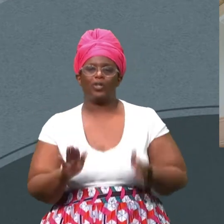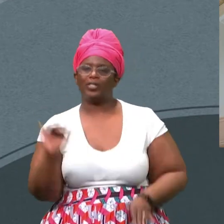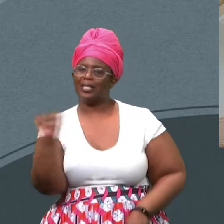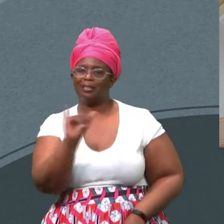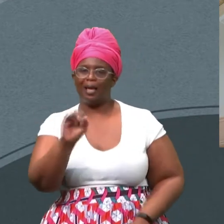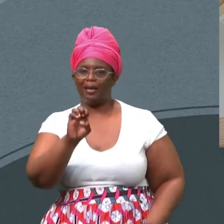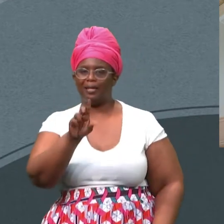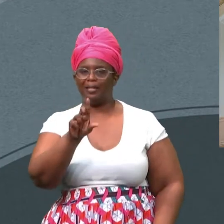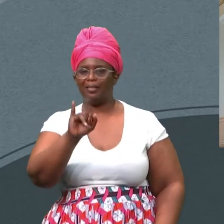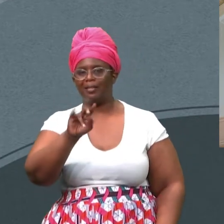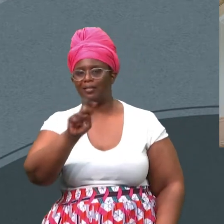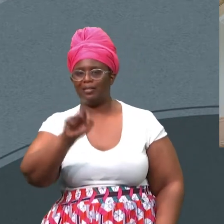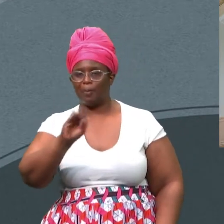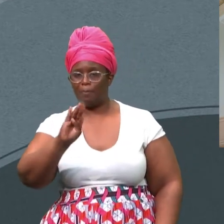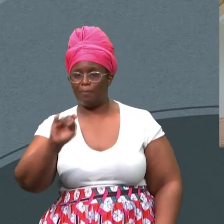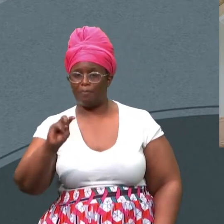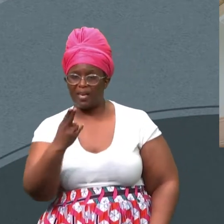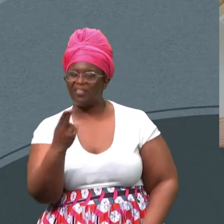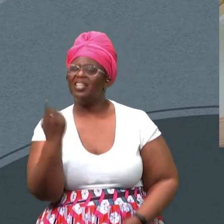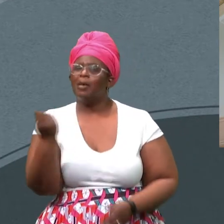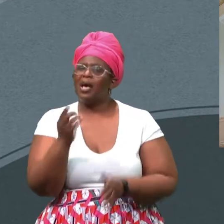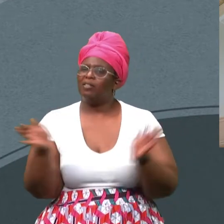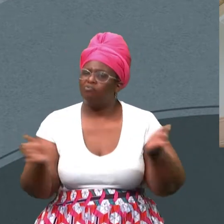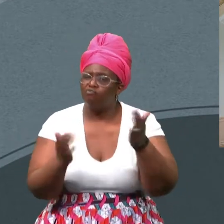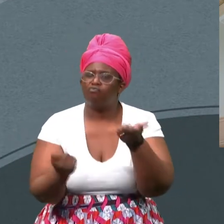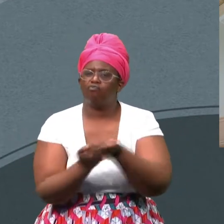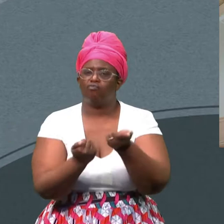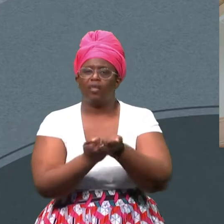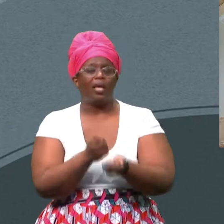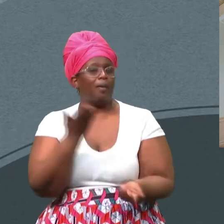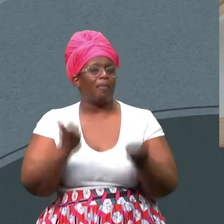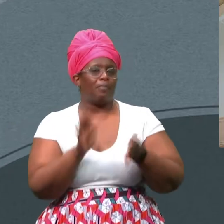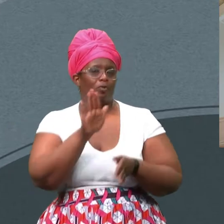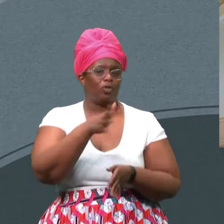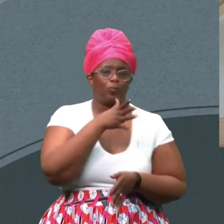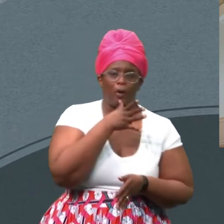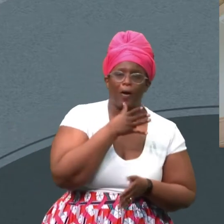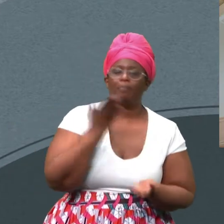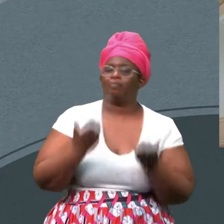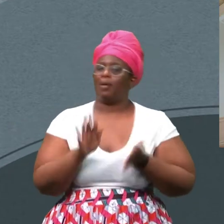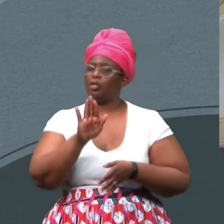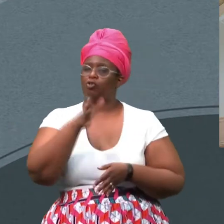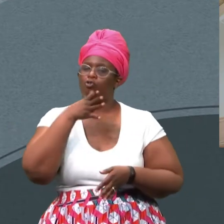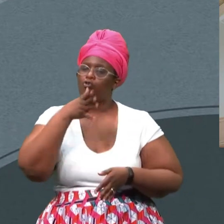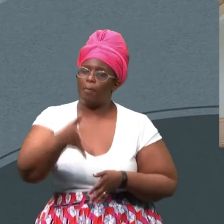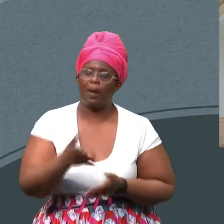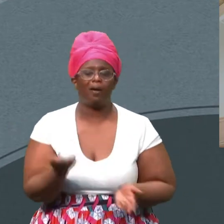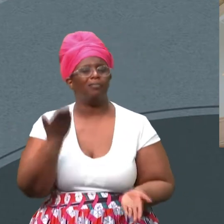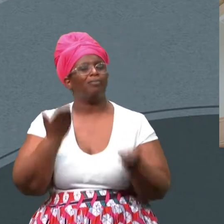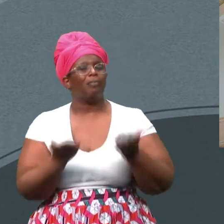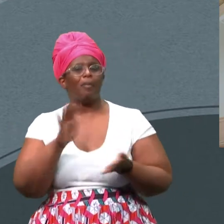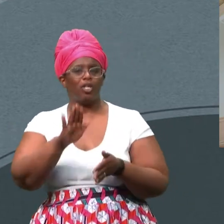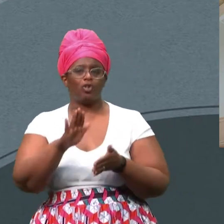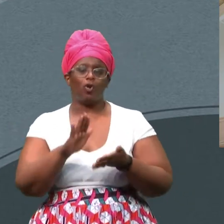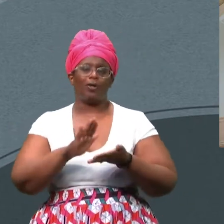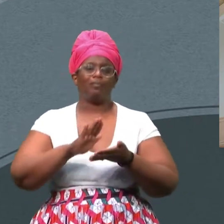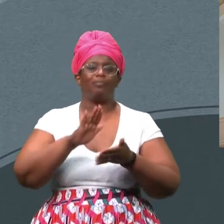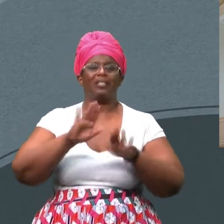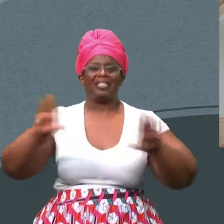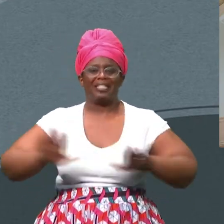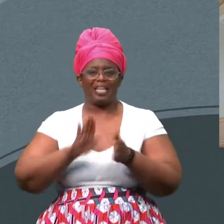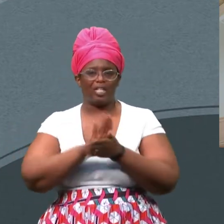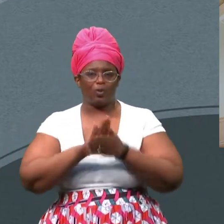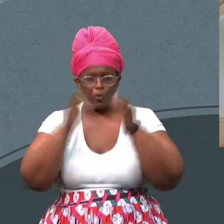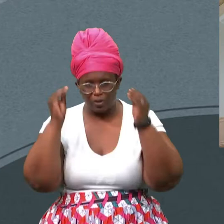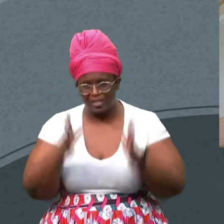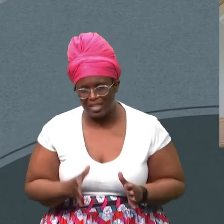grandmother. Your Elizabeth may have been your Sunday school teacher, but God blessed you with somebody that had an Elizabeth spirit,